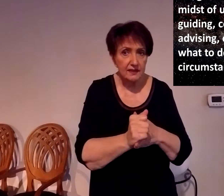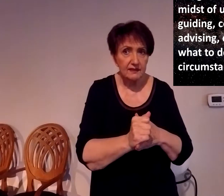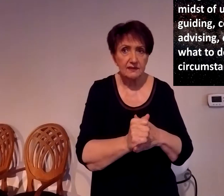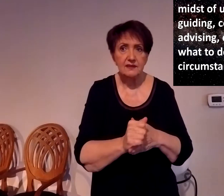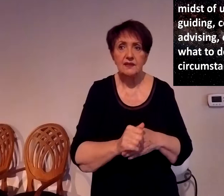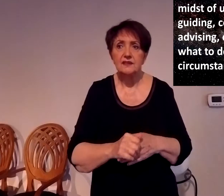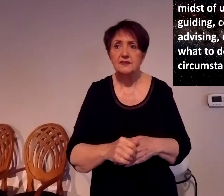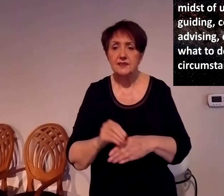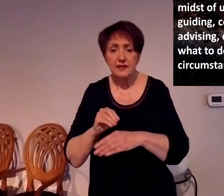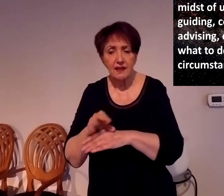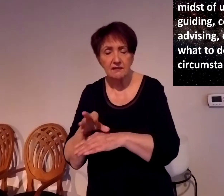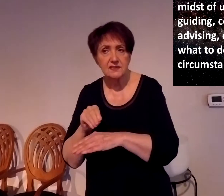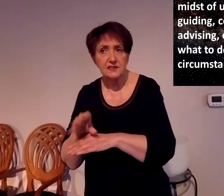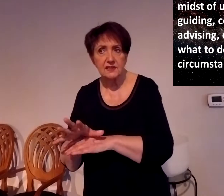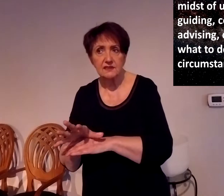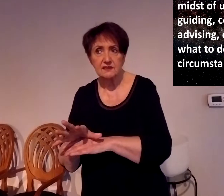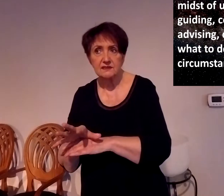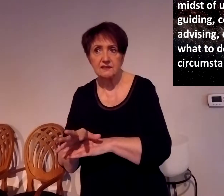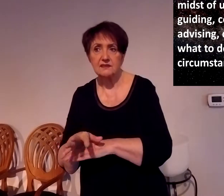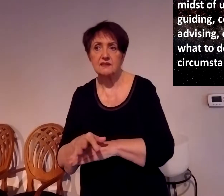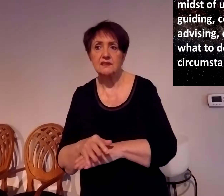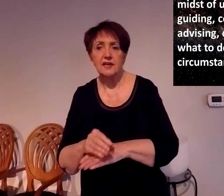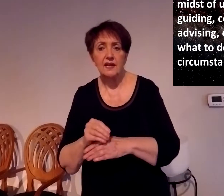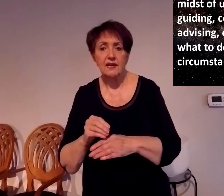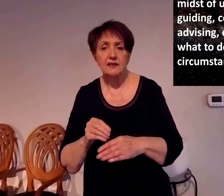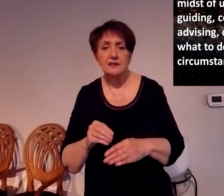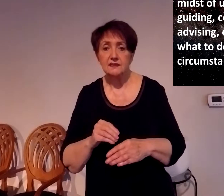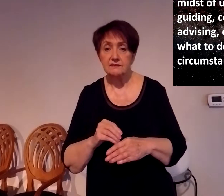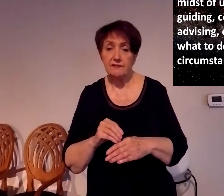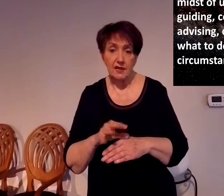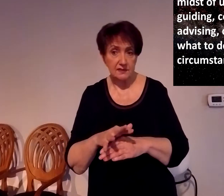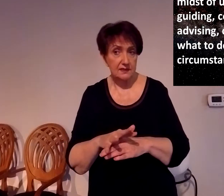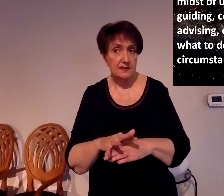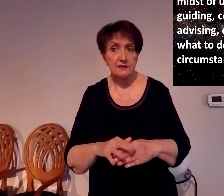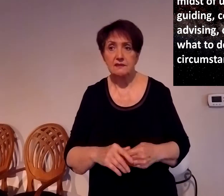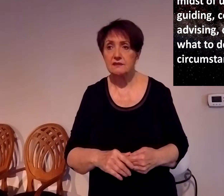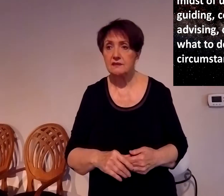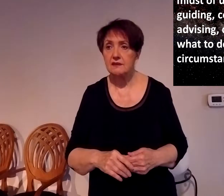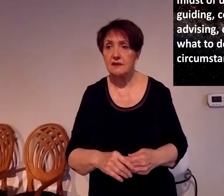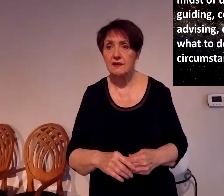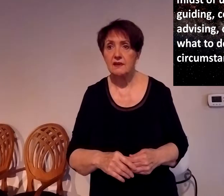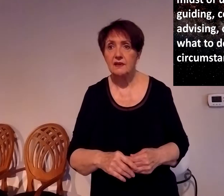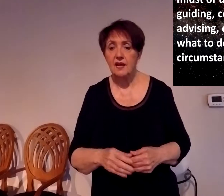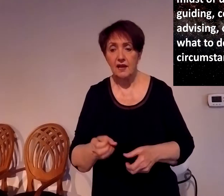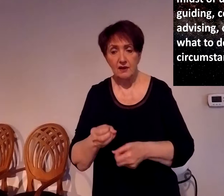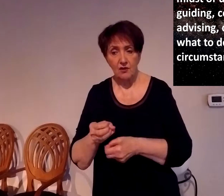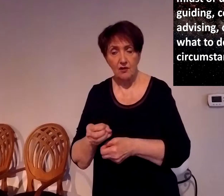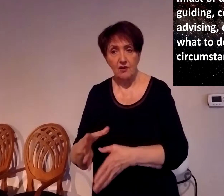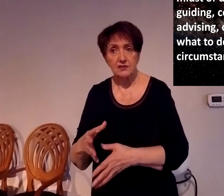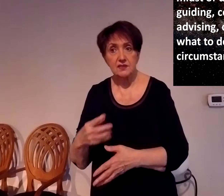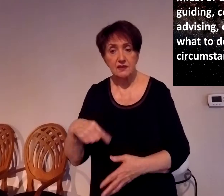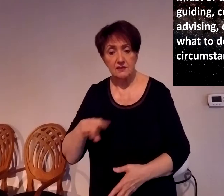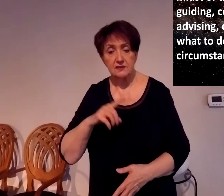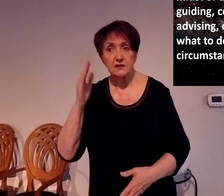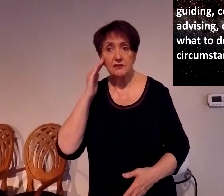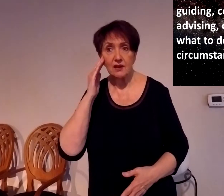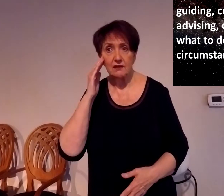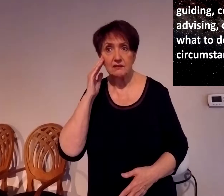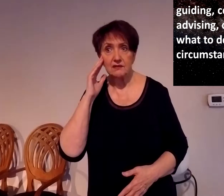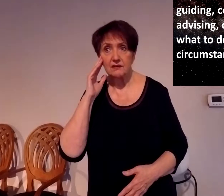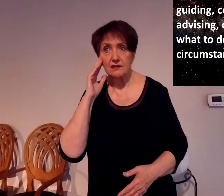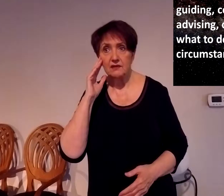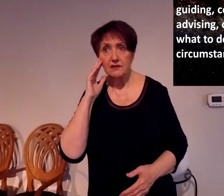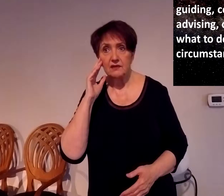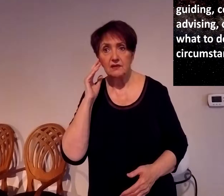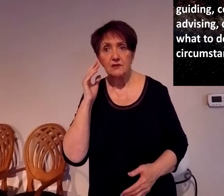and it's counseling, and it's advising, and it's causing us to know what